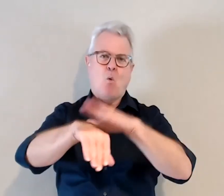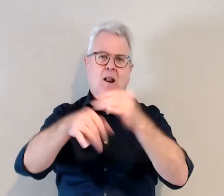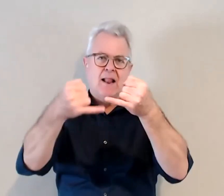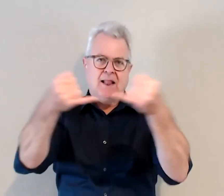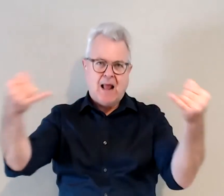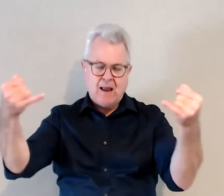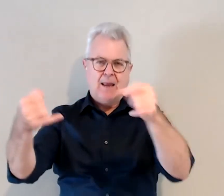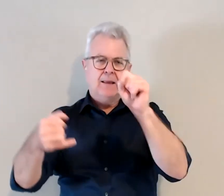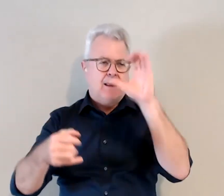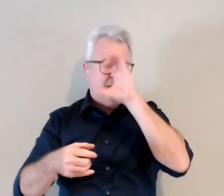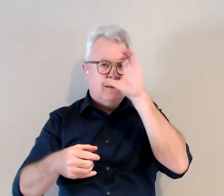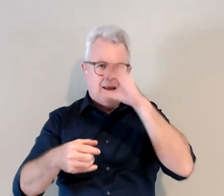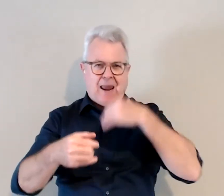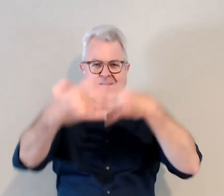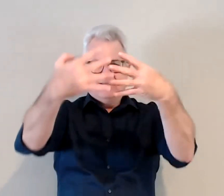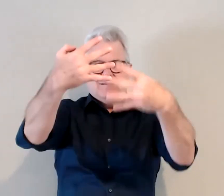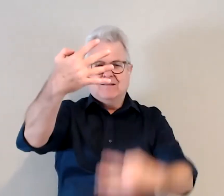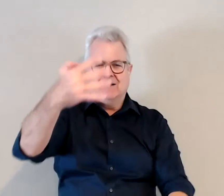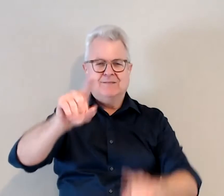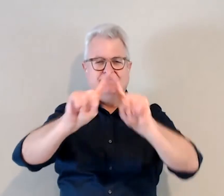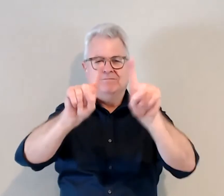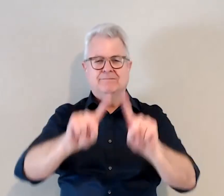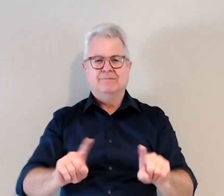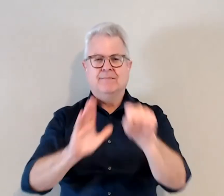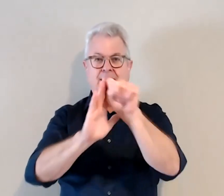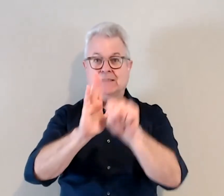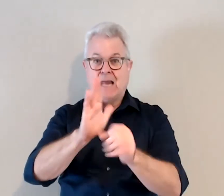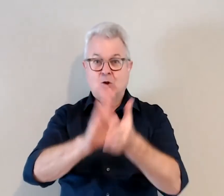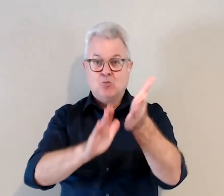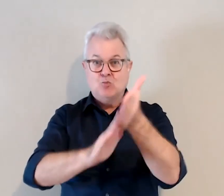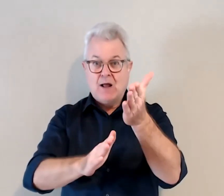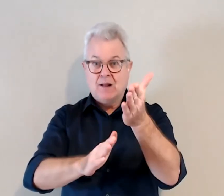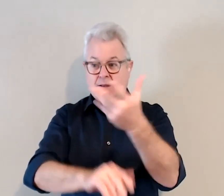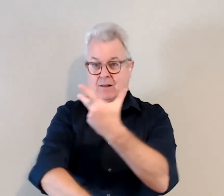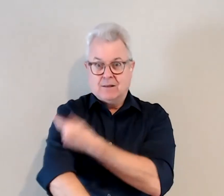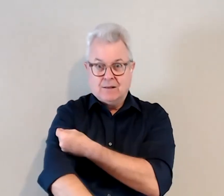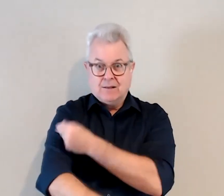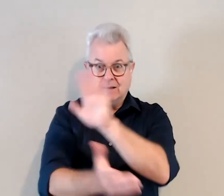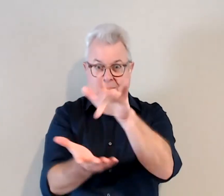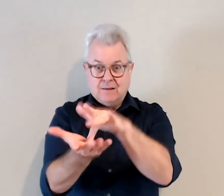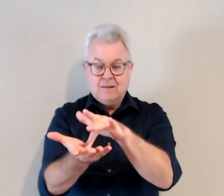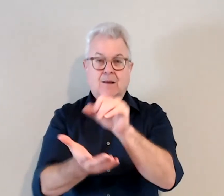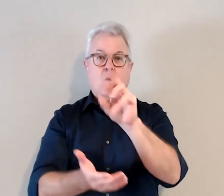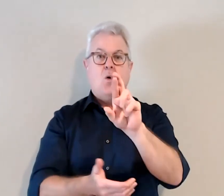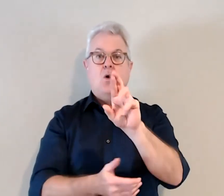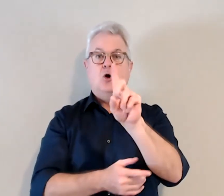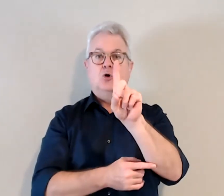booster, then you can go get that booster on your own by going online to look at the different facilities where they may be